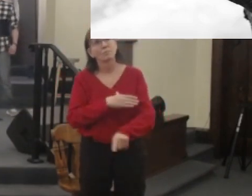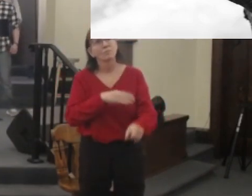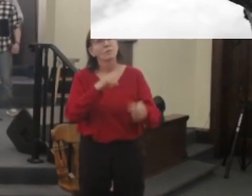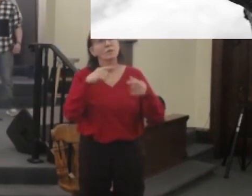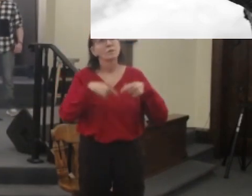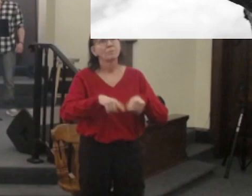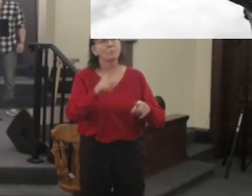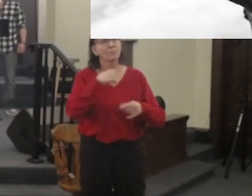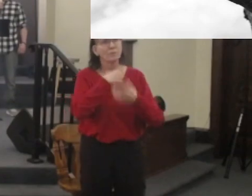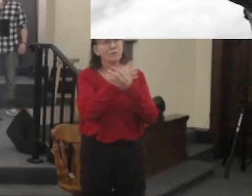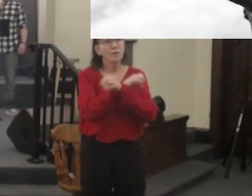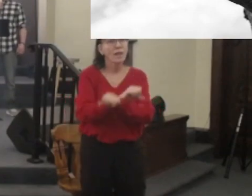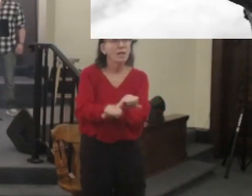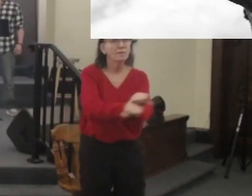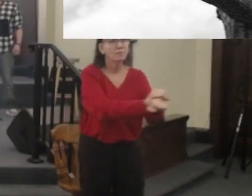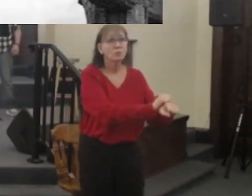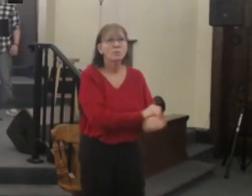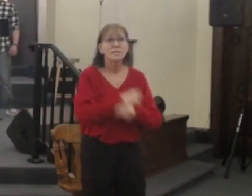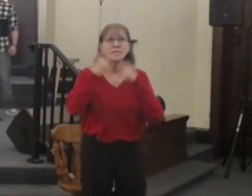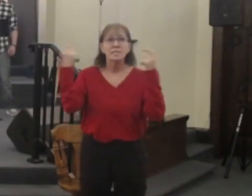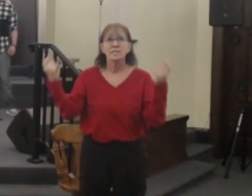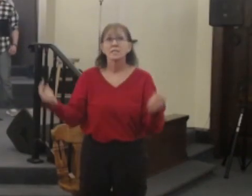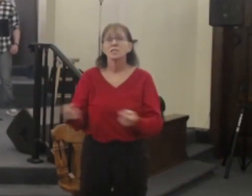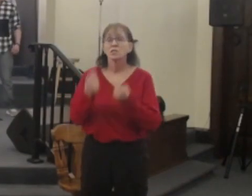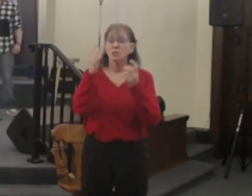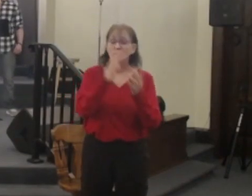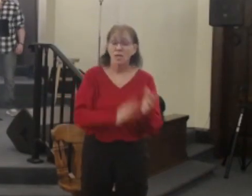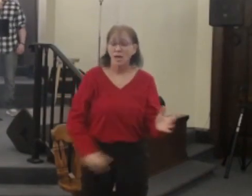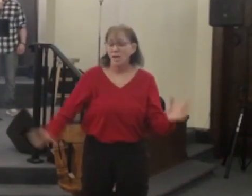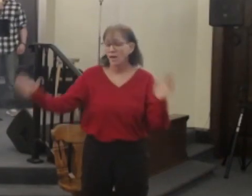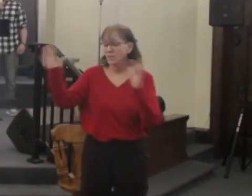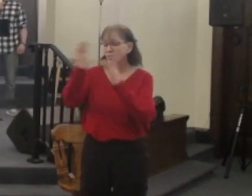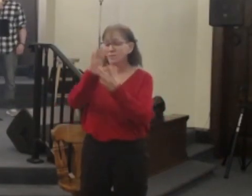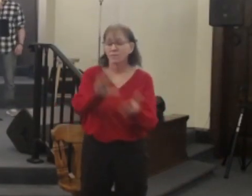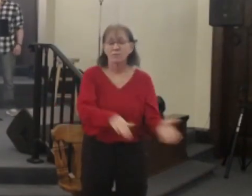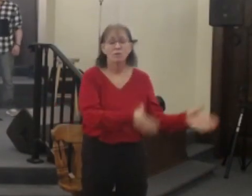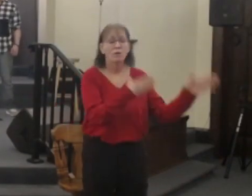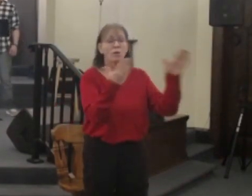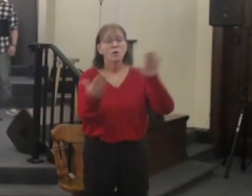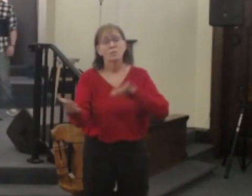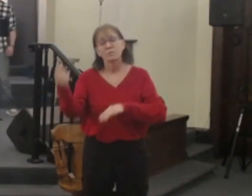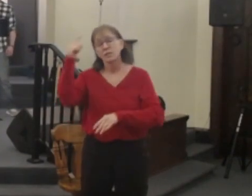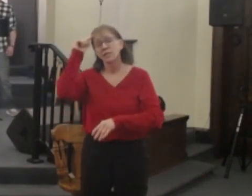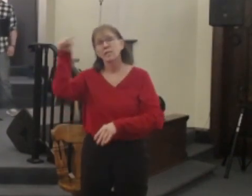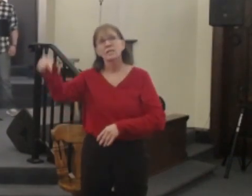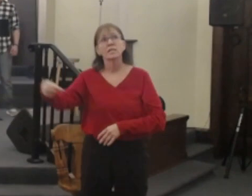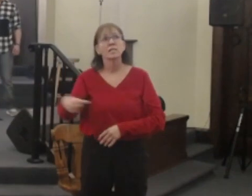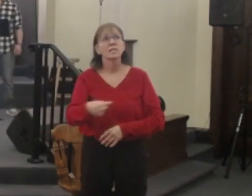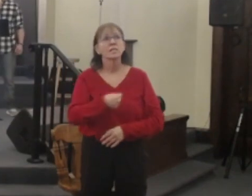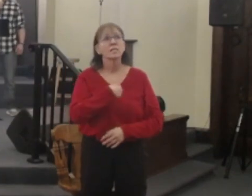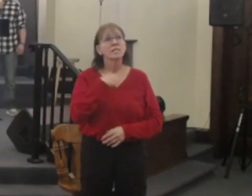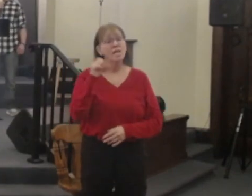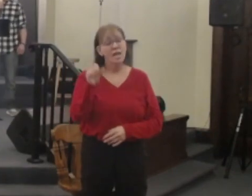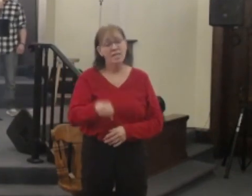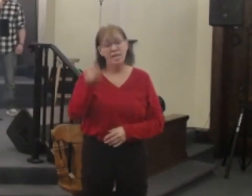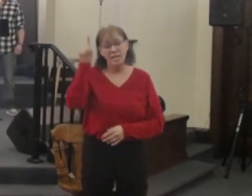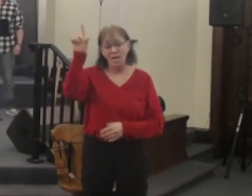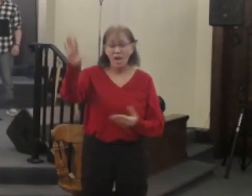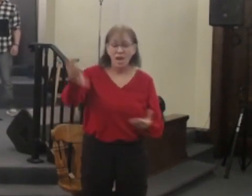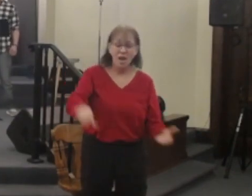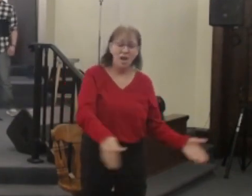While I was a slave to sin, Jesus died for me. Yes,